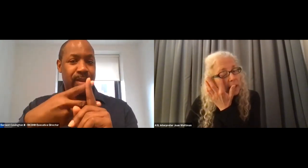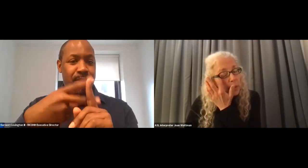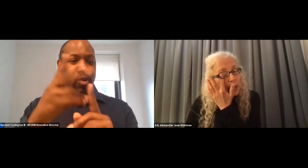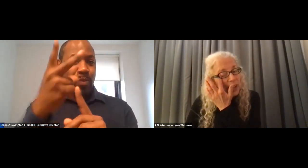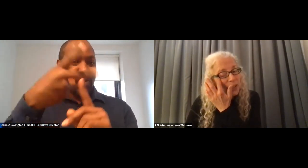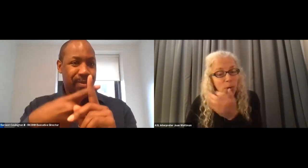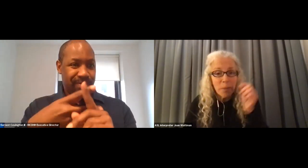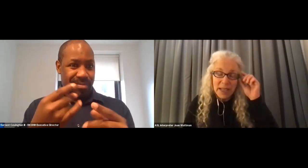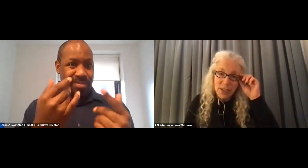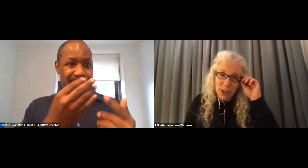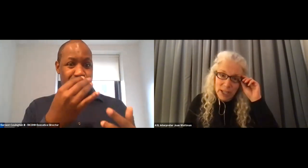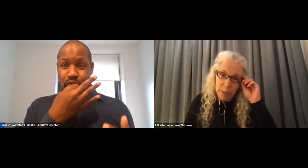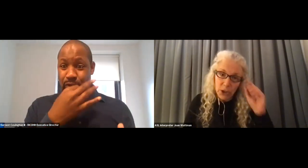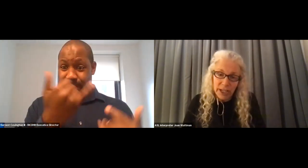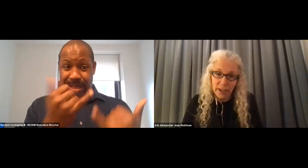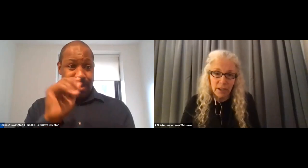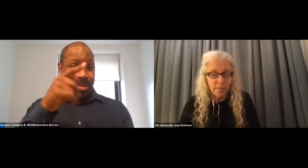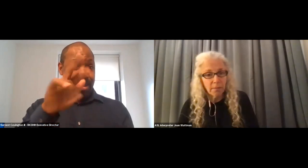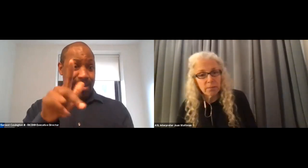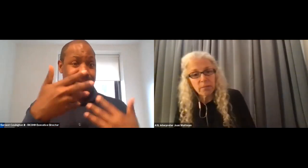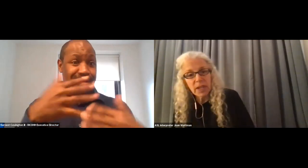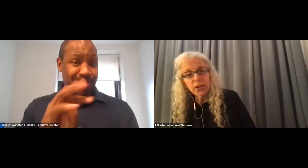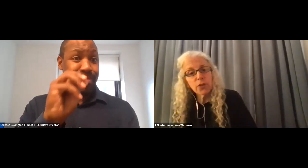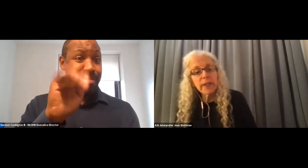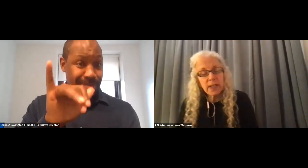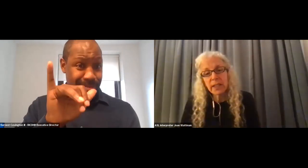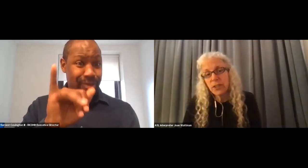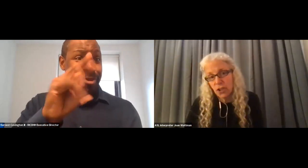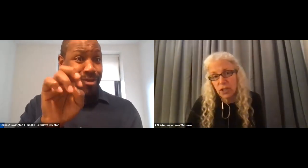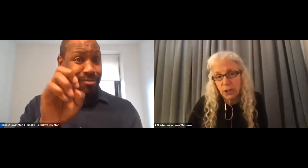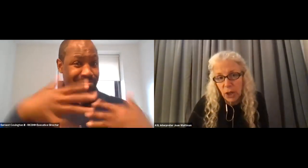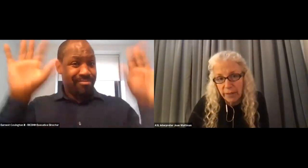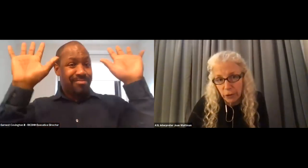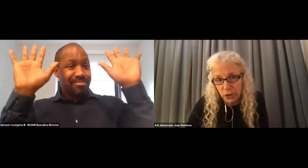We only have two more months for this budget year, and the new fiscal year starts on July 1st.